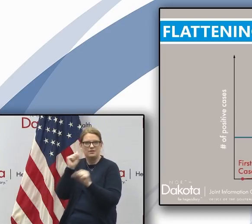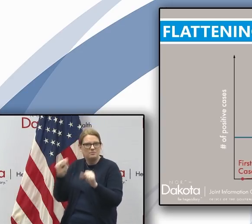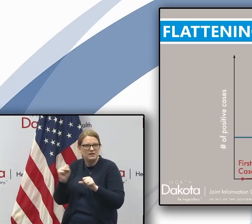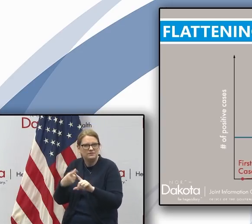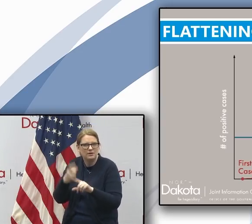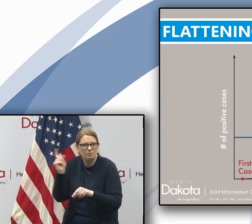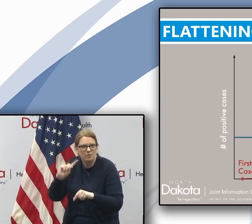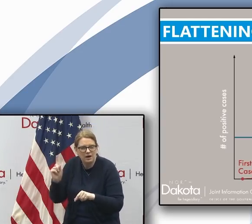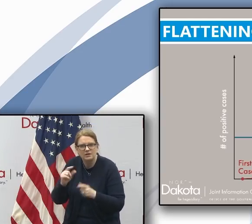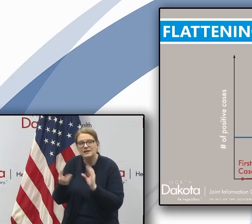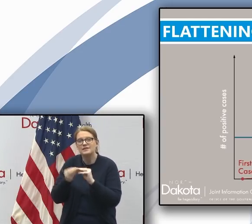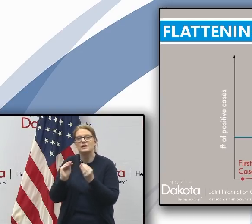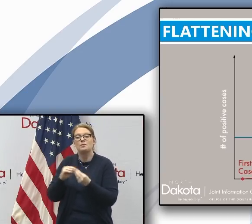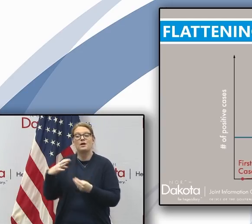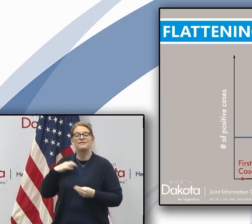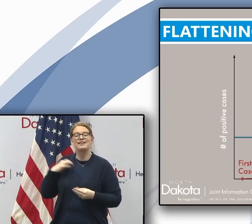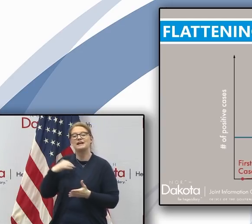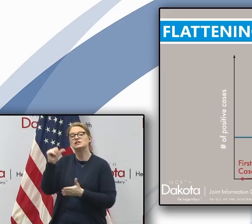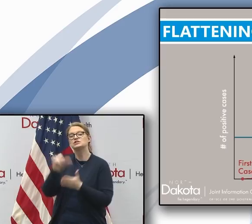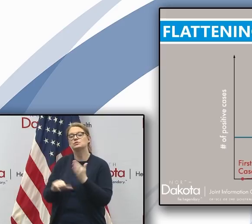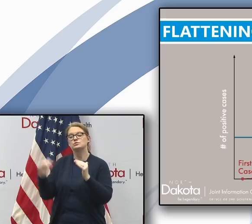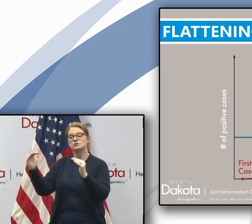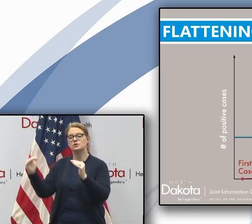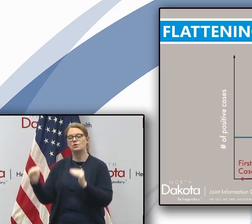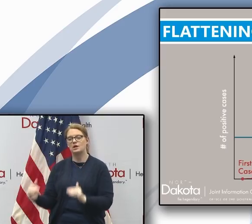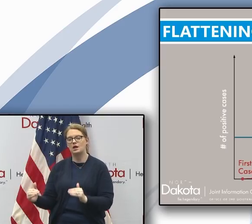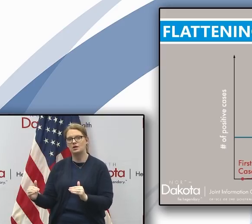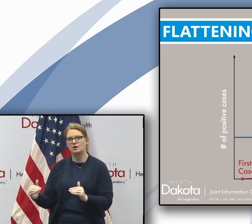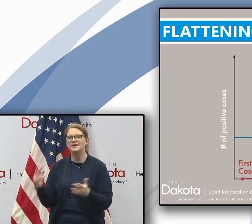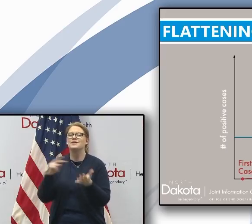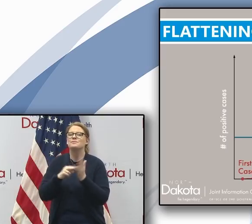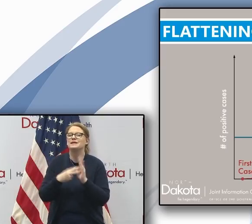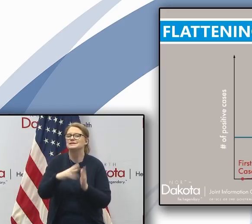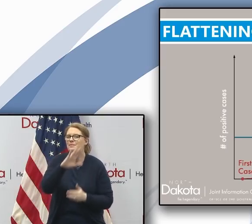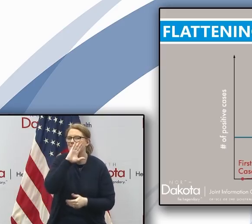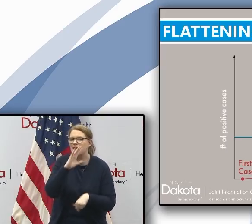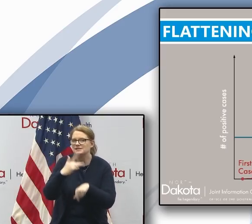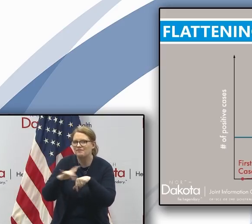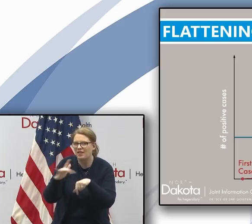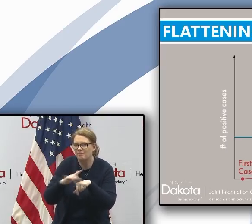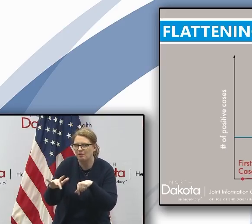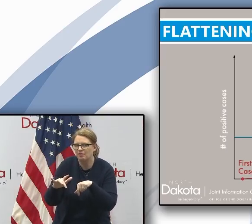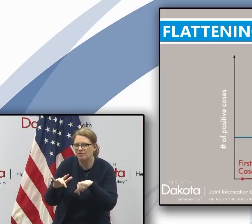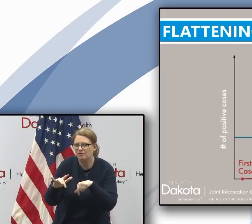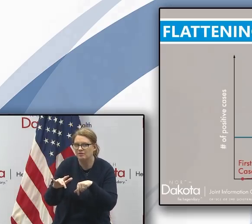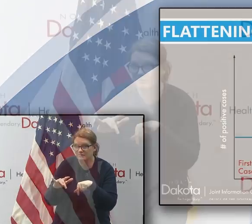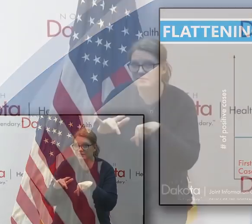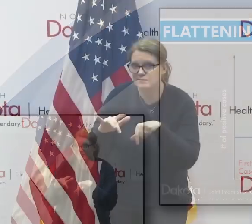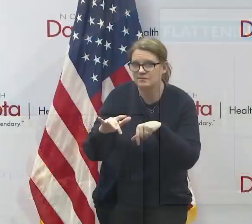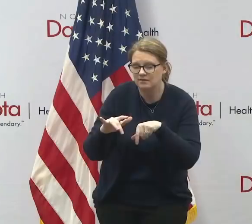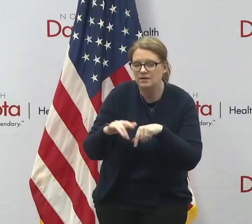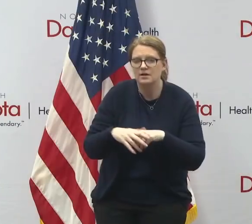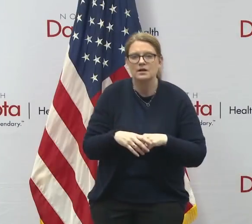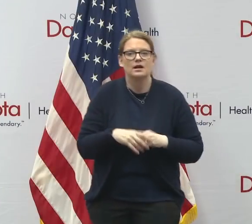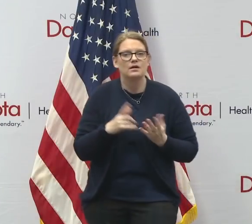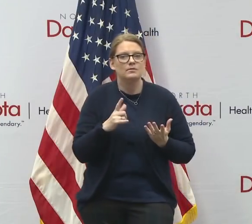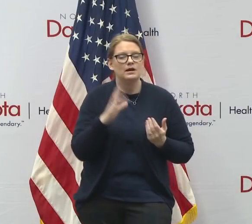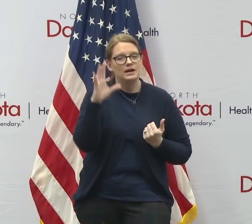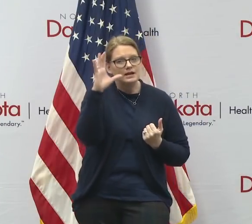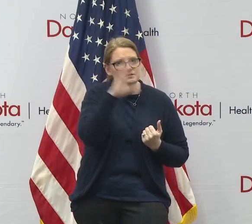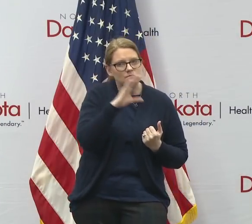number of elective surgeries go down, that frees up beds to take care of potential COVID patients. As we are exploring